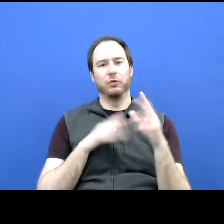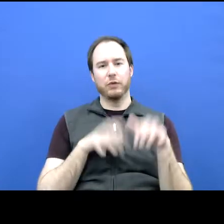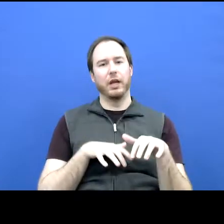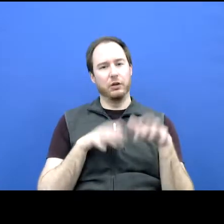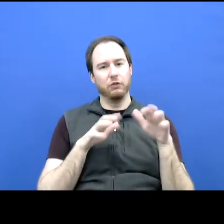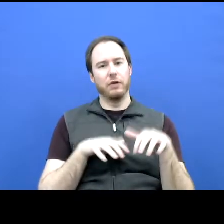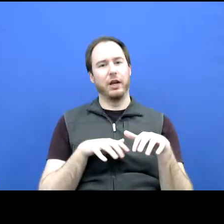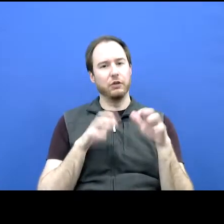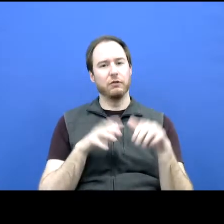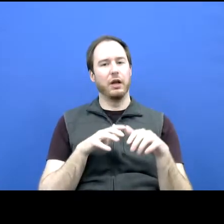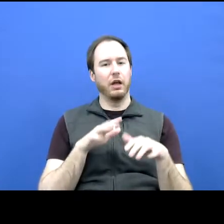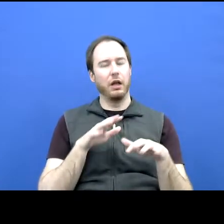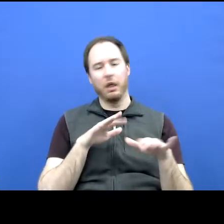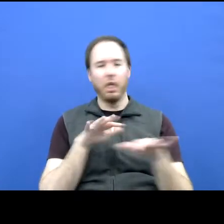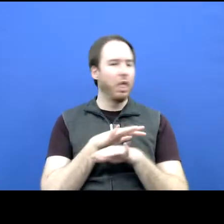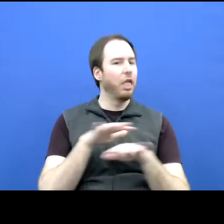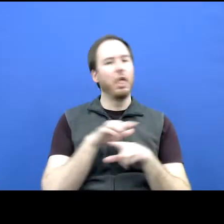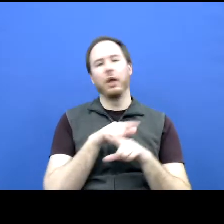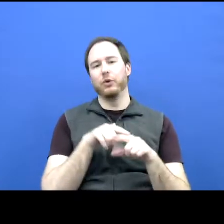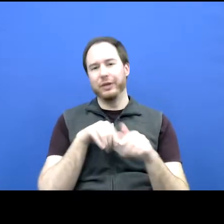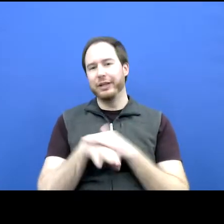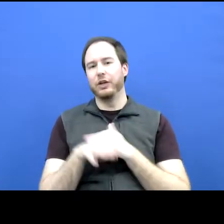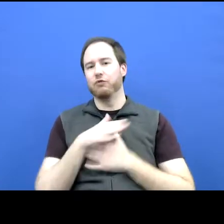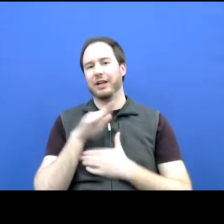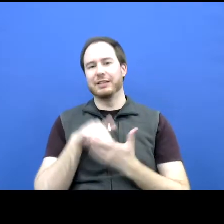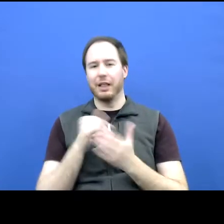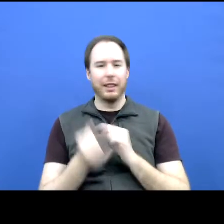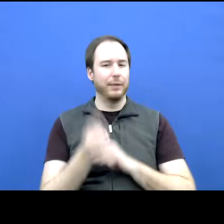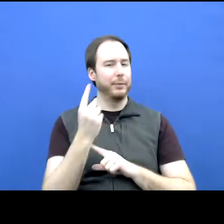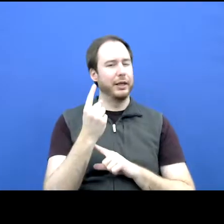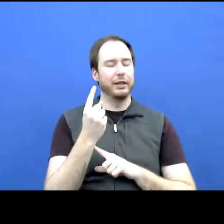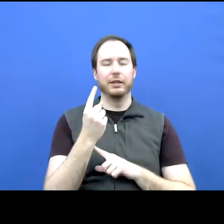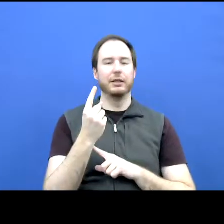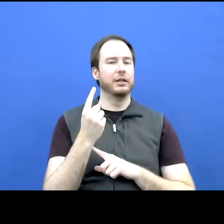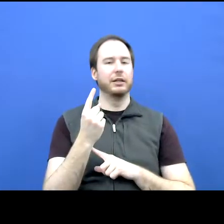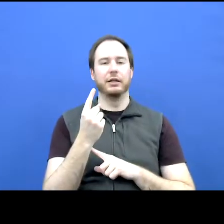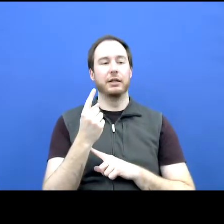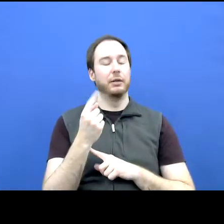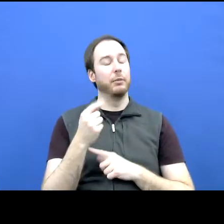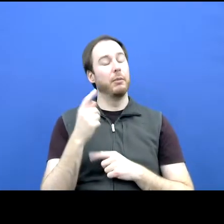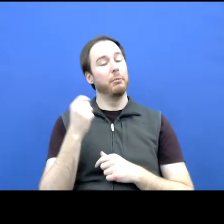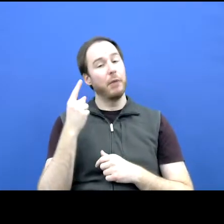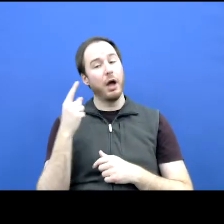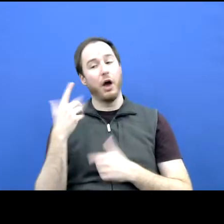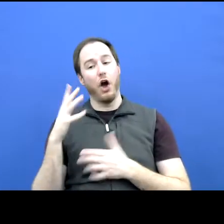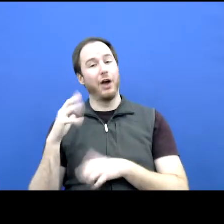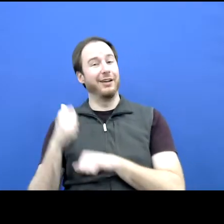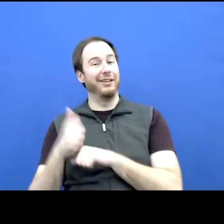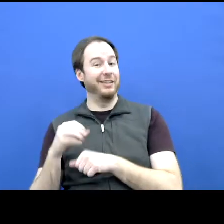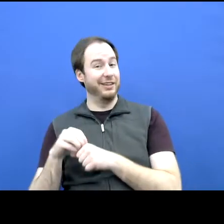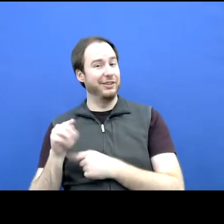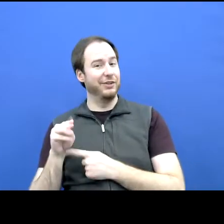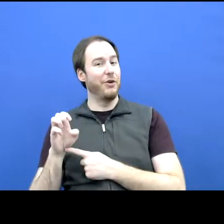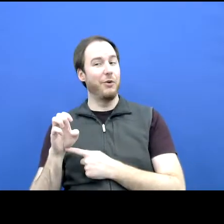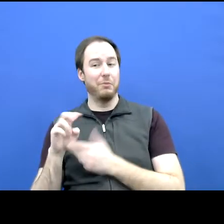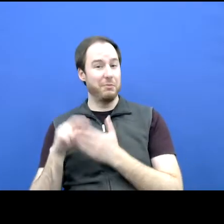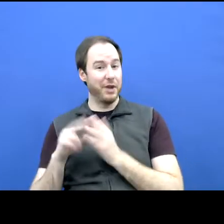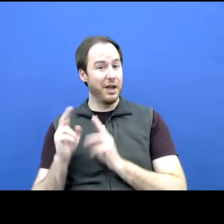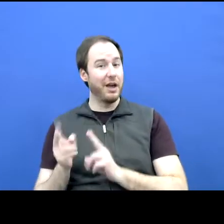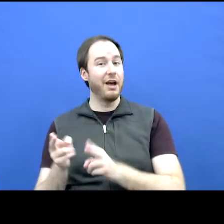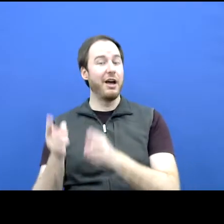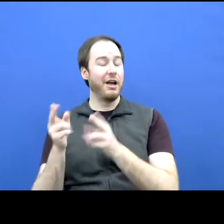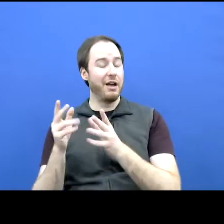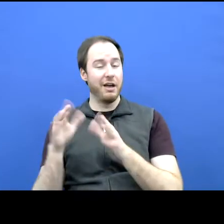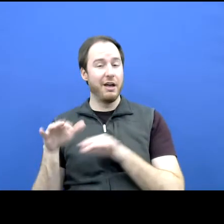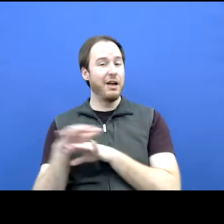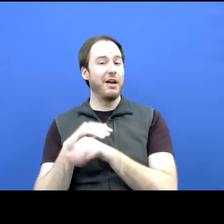had to scramble and get into the rec center at the last minute. The beauty of being inside the dome, will